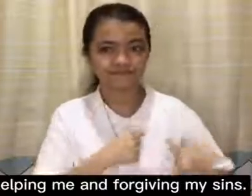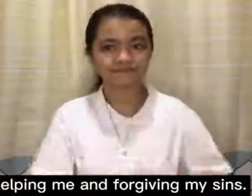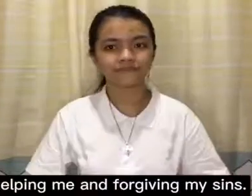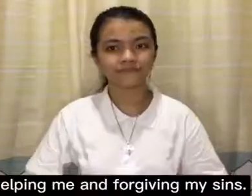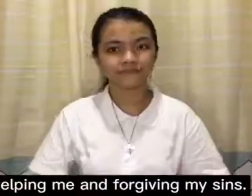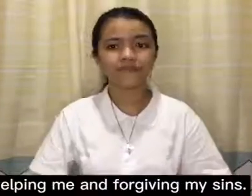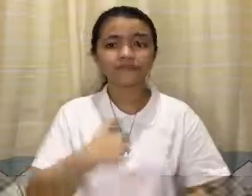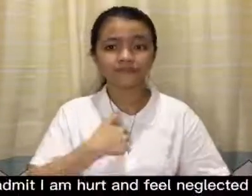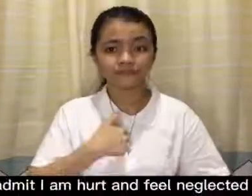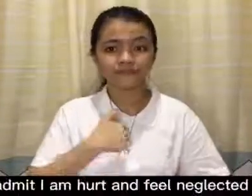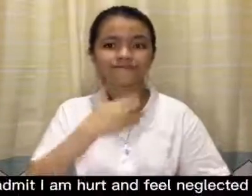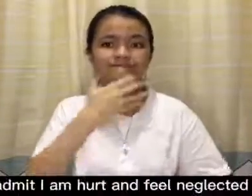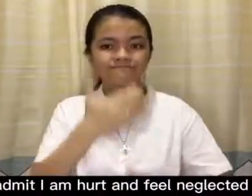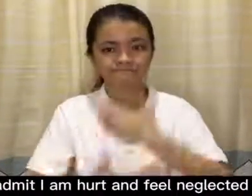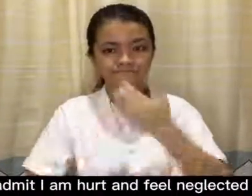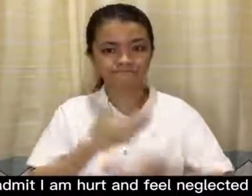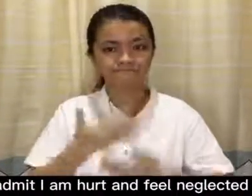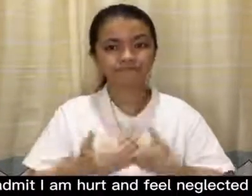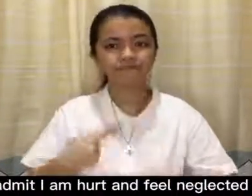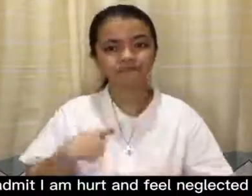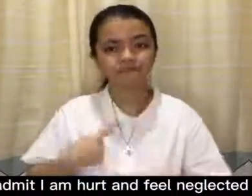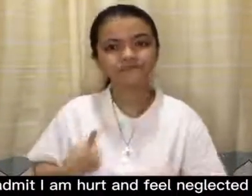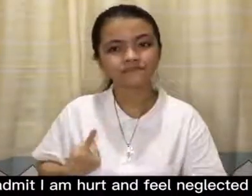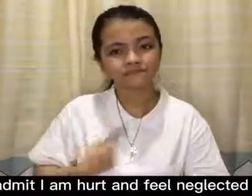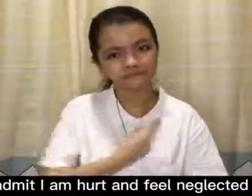I'm of